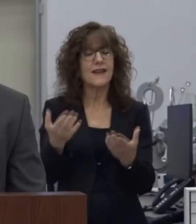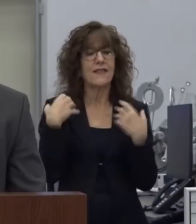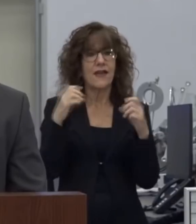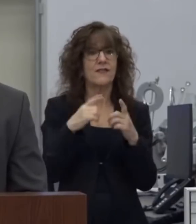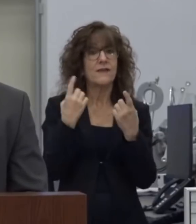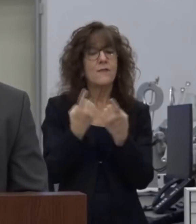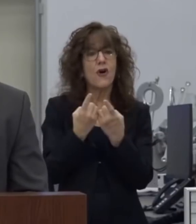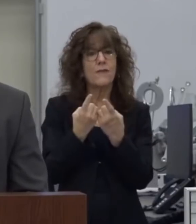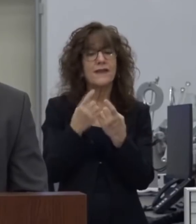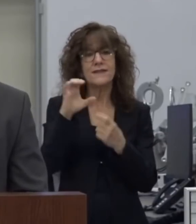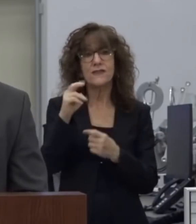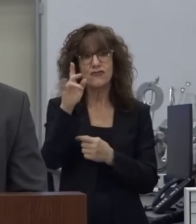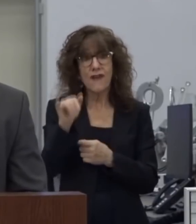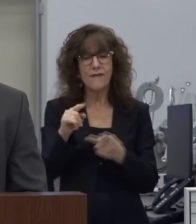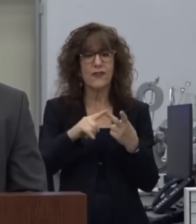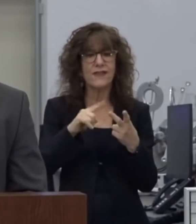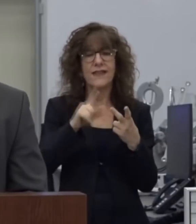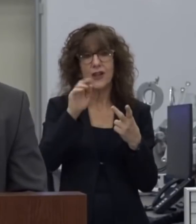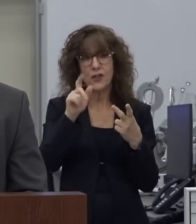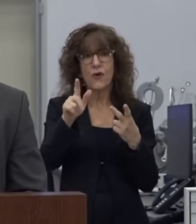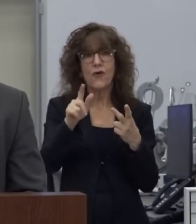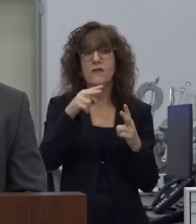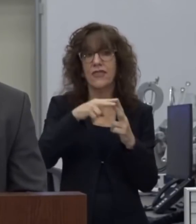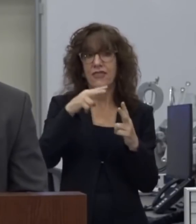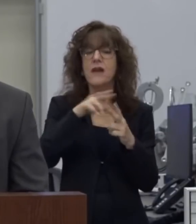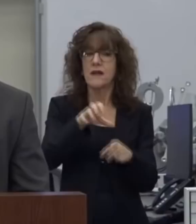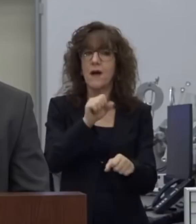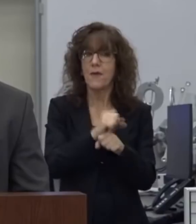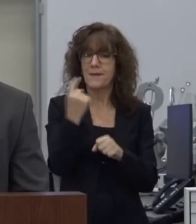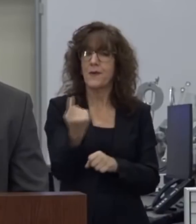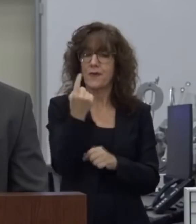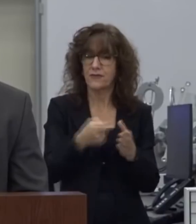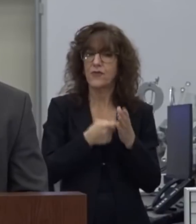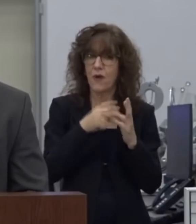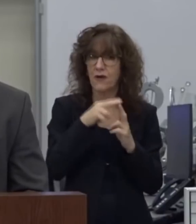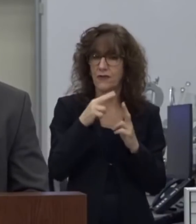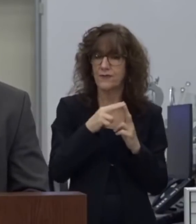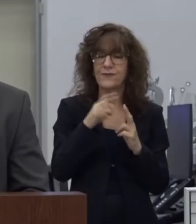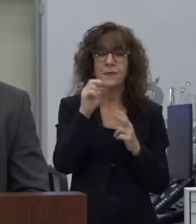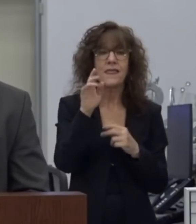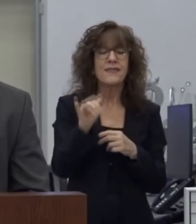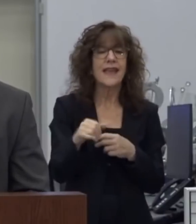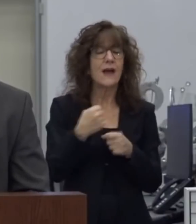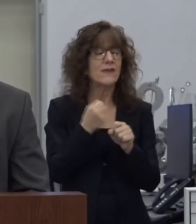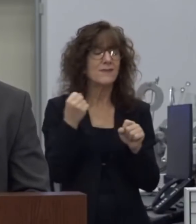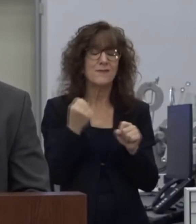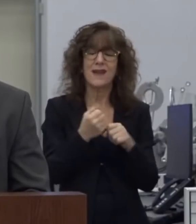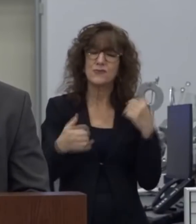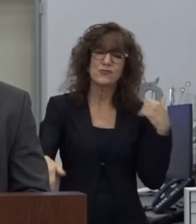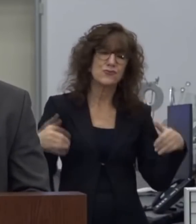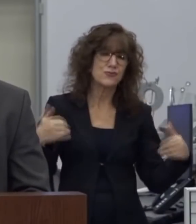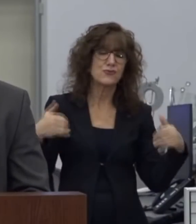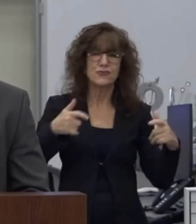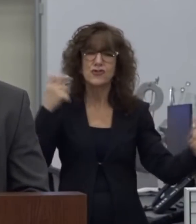Department facilities in Cheverly and Laurel, and this will be by appointment only. The county has made tremendous